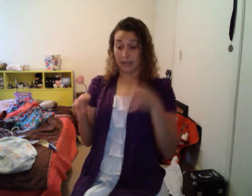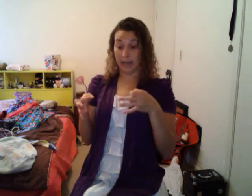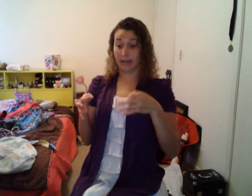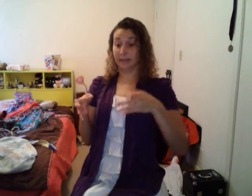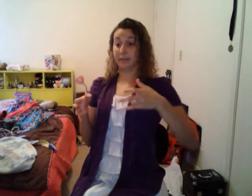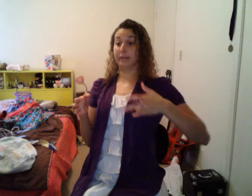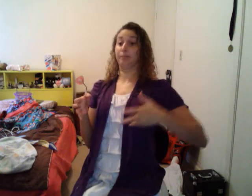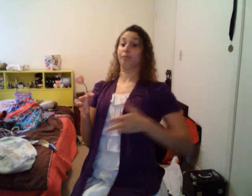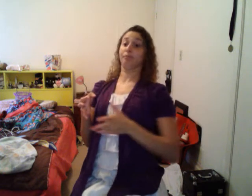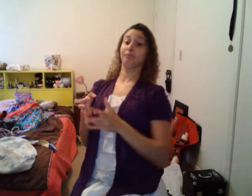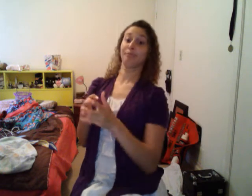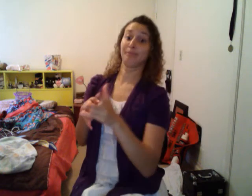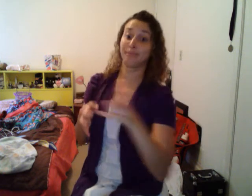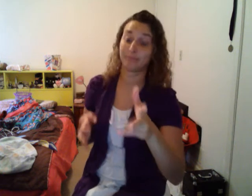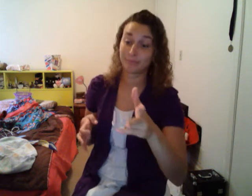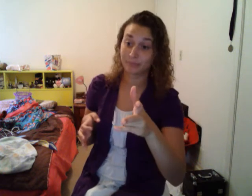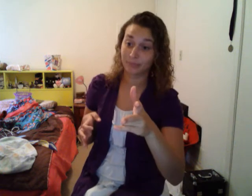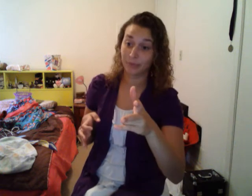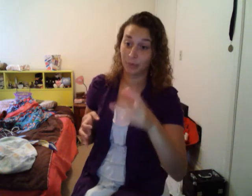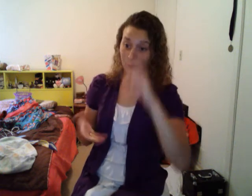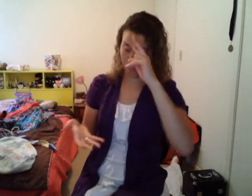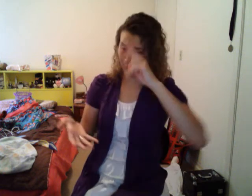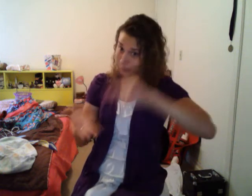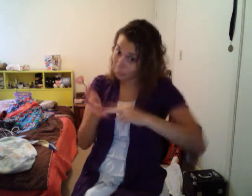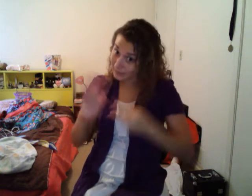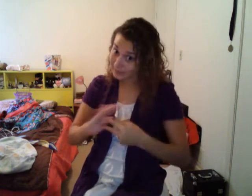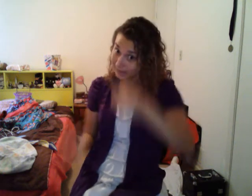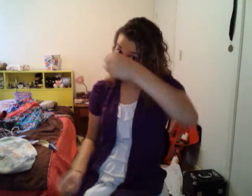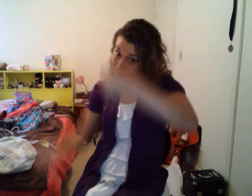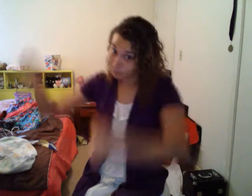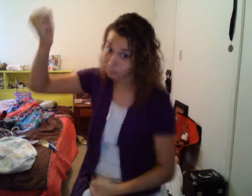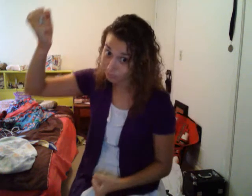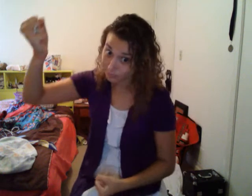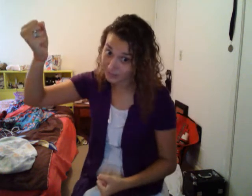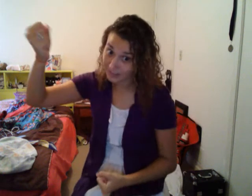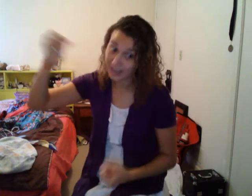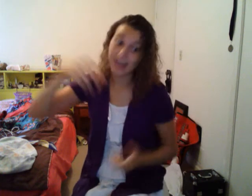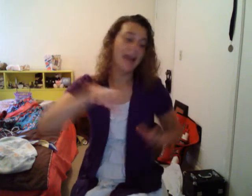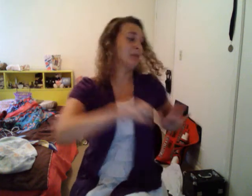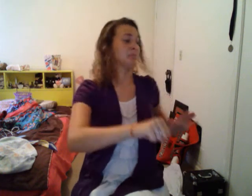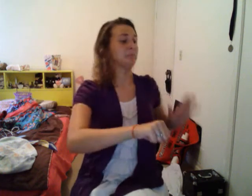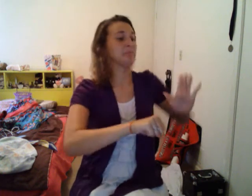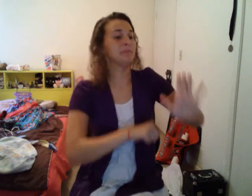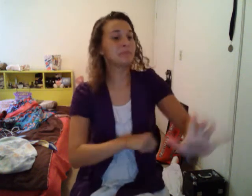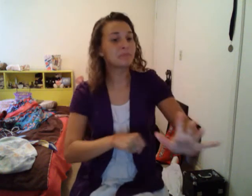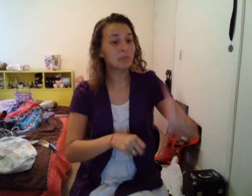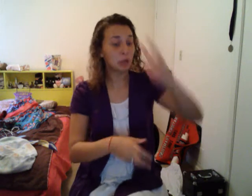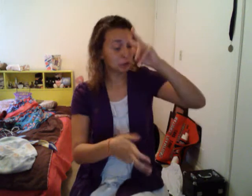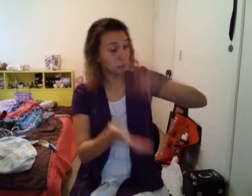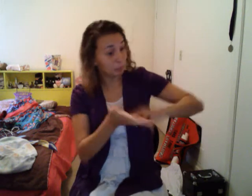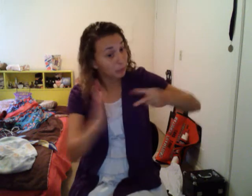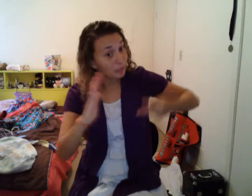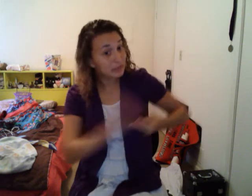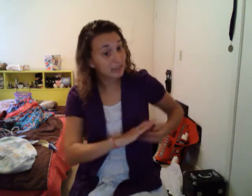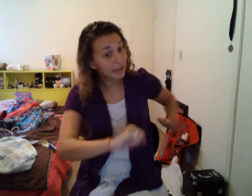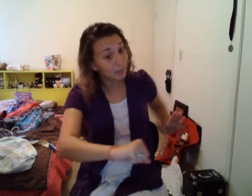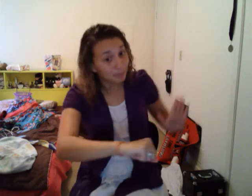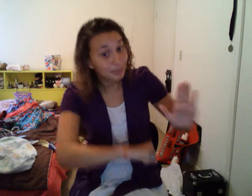thought to turn, or you choose to push the fat man over, which is also an active conscious action. So either way you're making a